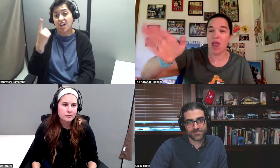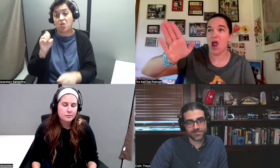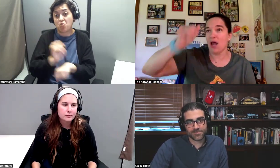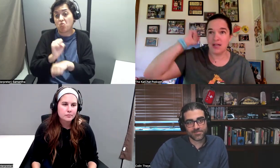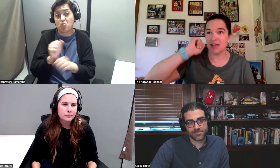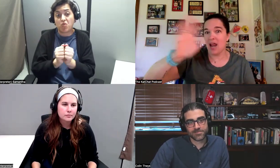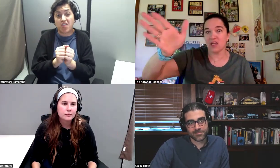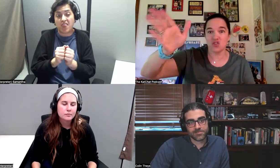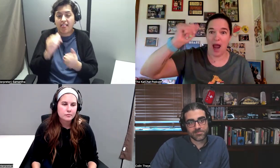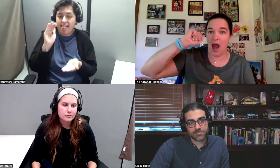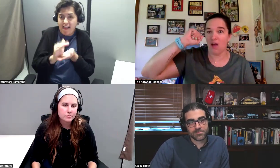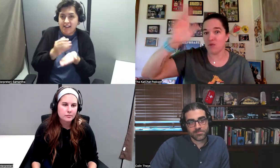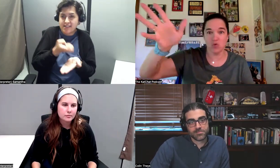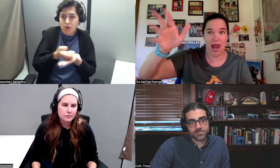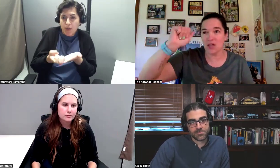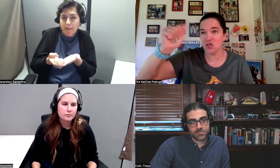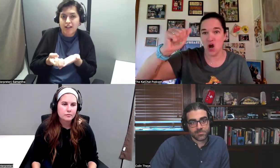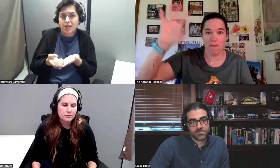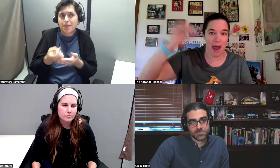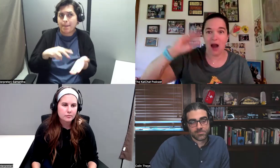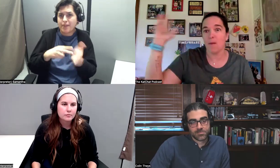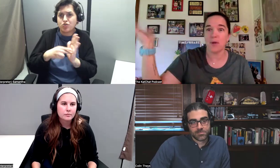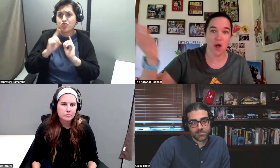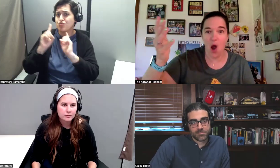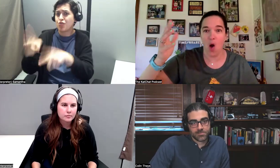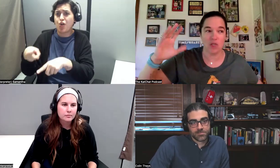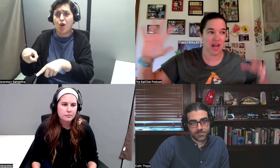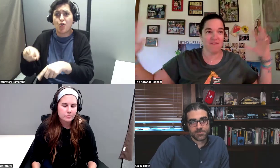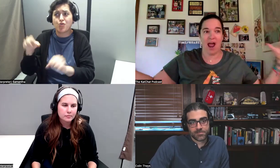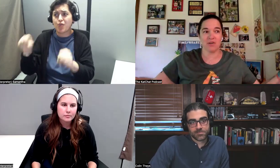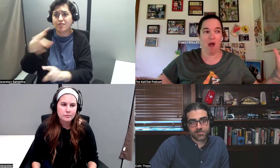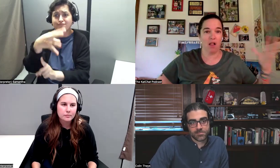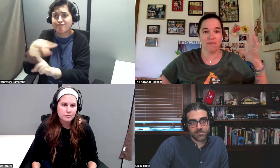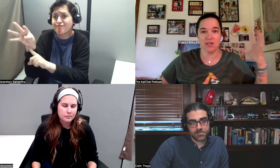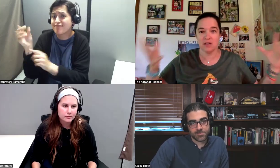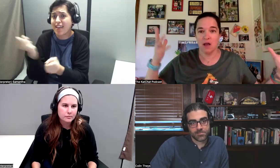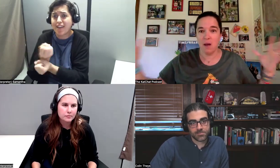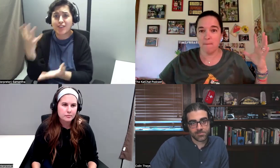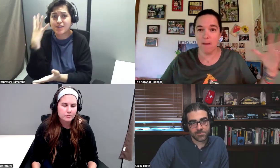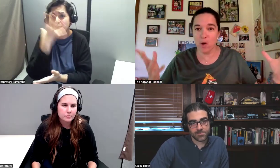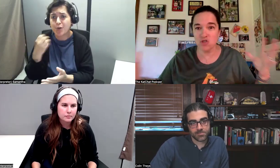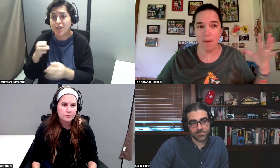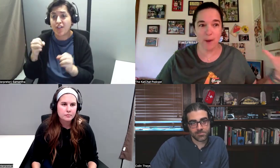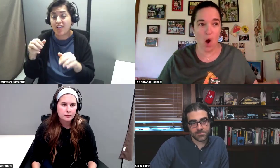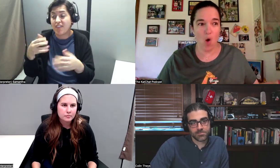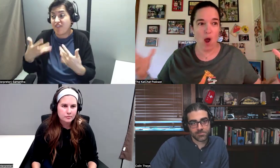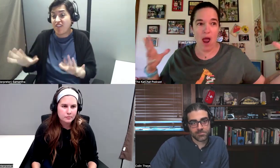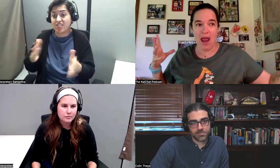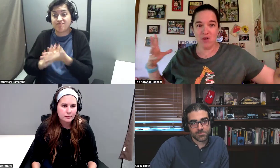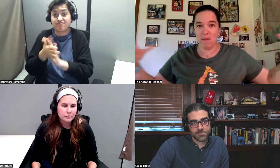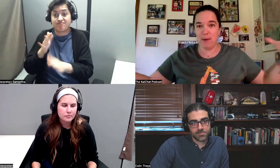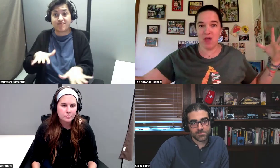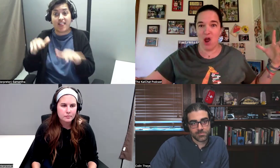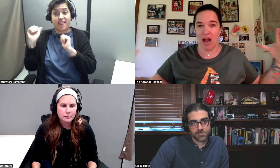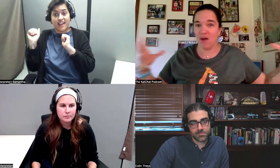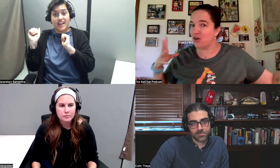should go there, take the shot. If you take good, pack up and go instead of having all of this mumbo jumbo.